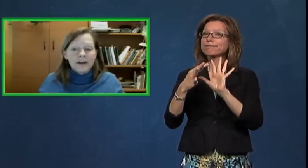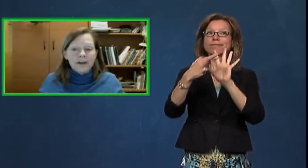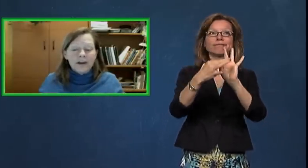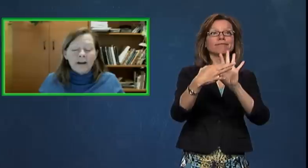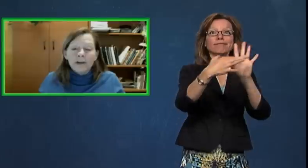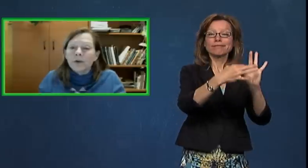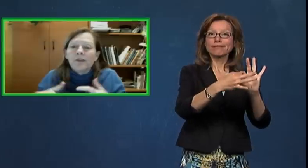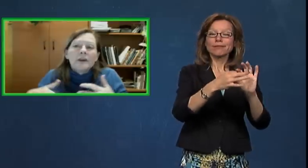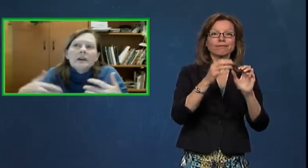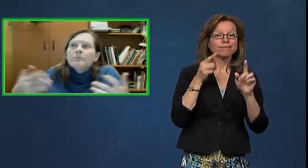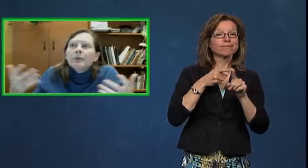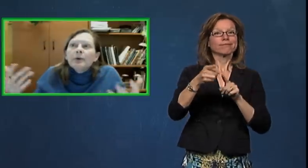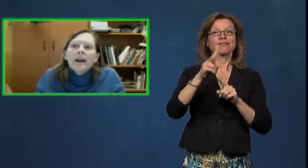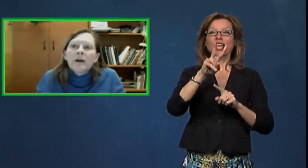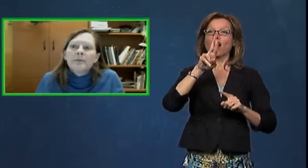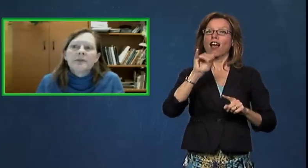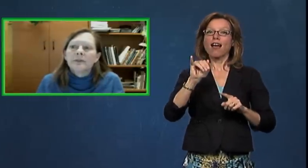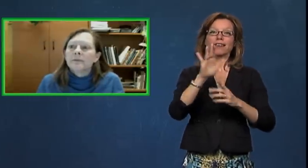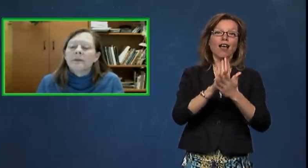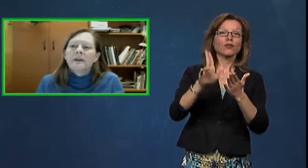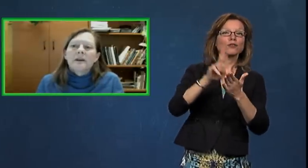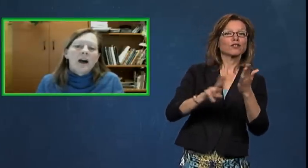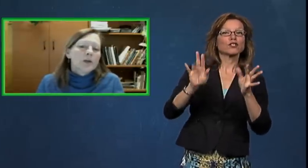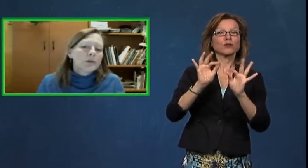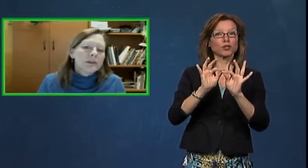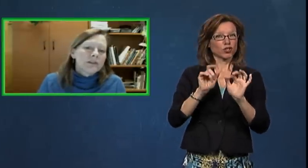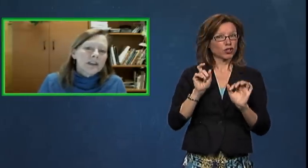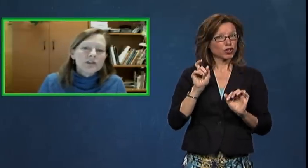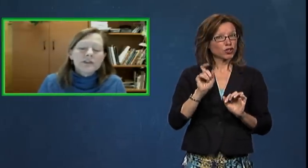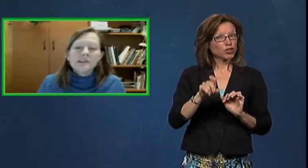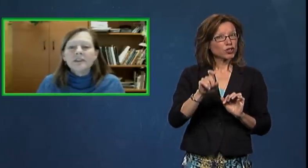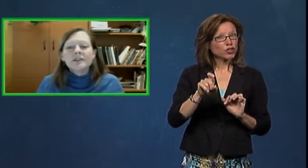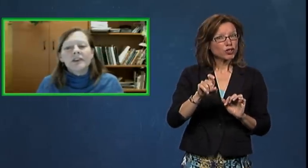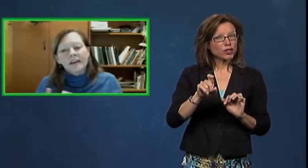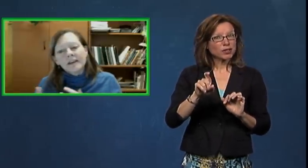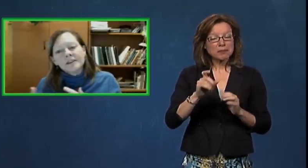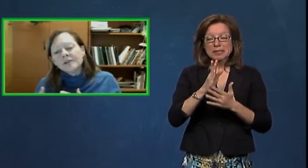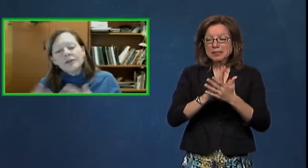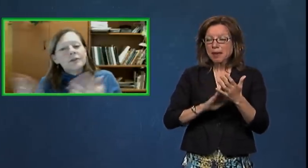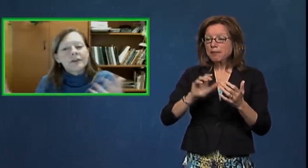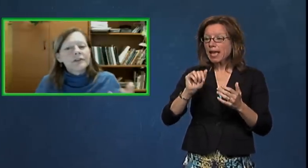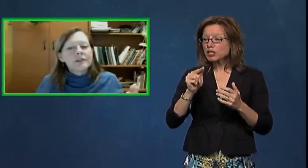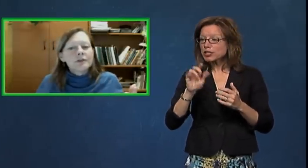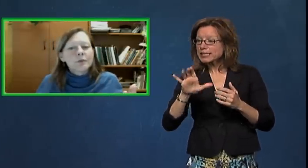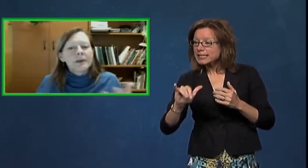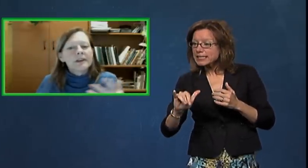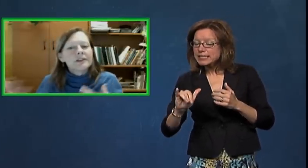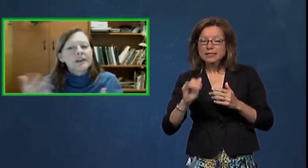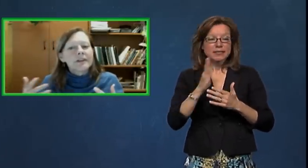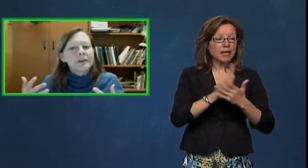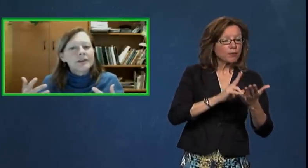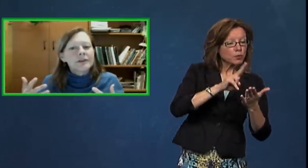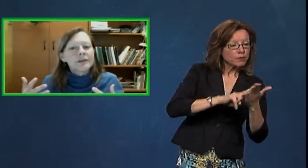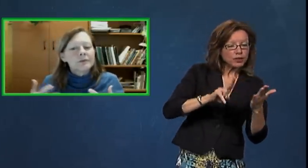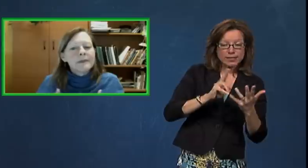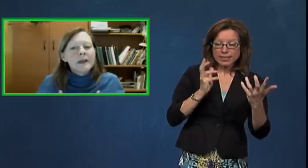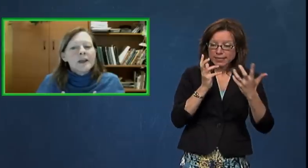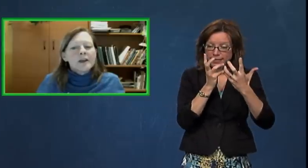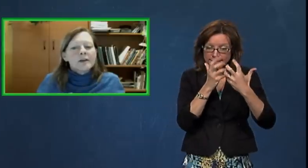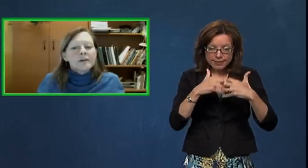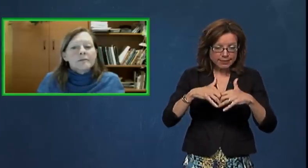post-secondary VRI with perhaps some hybrid of agencies and universities working together